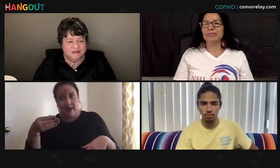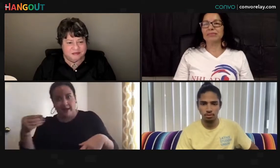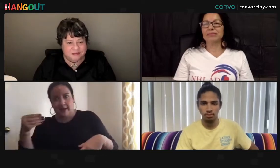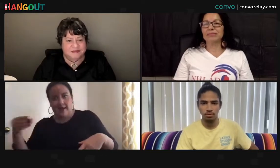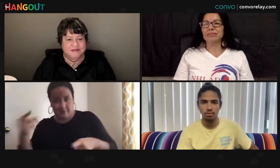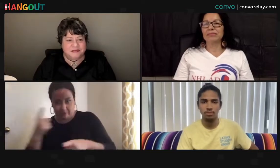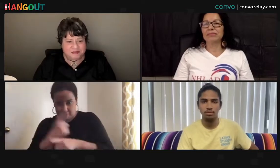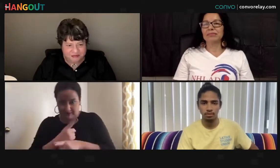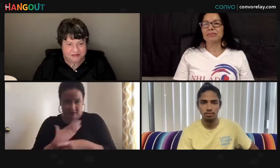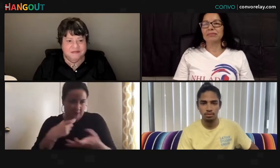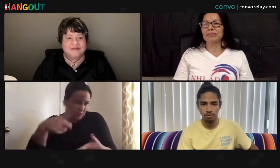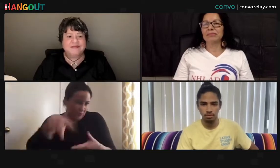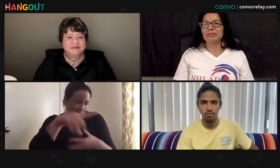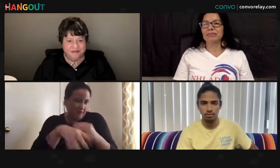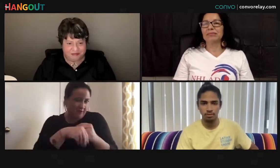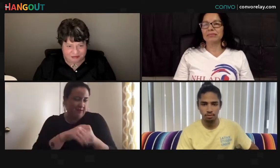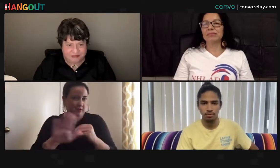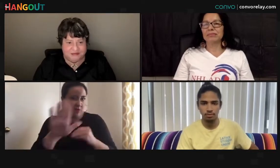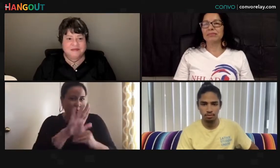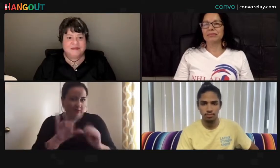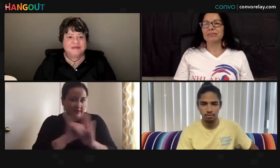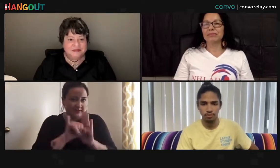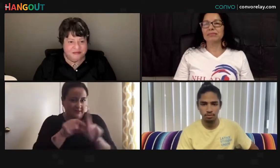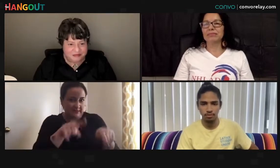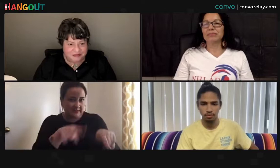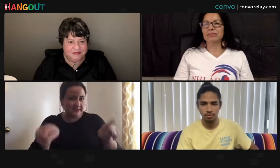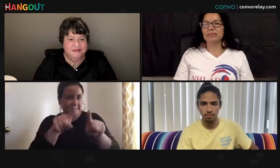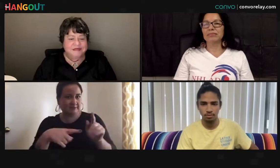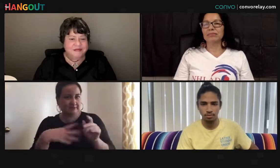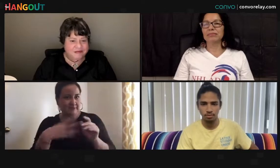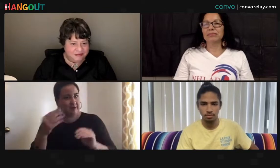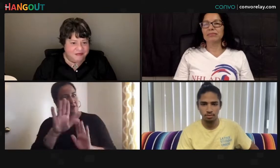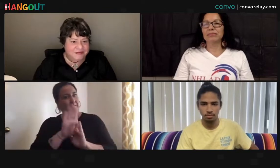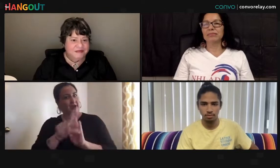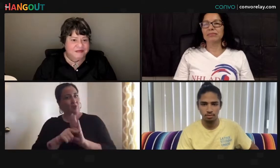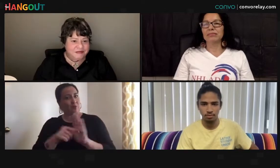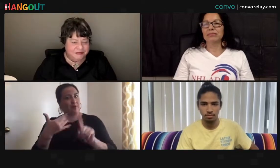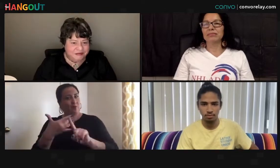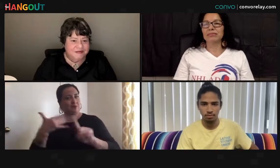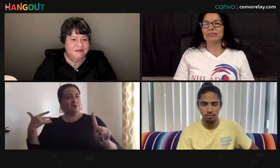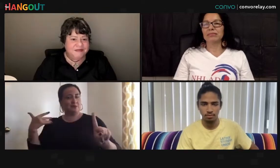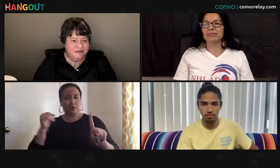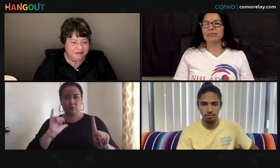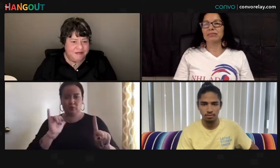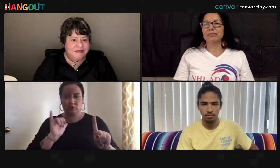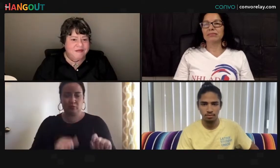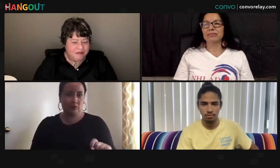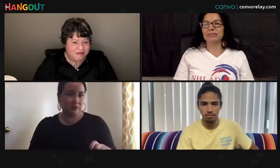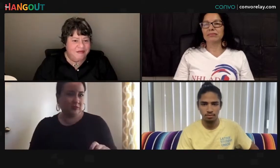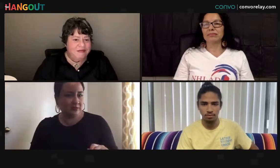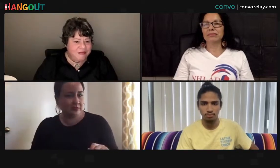There's Mexico, right? Mexican and. So I'm sure all of you bring your own identities and your own backgrounds as